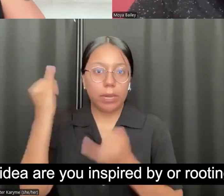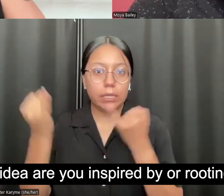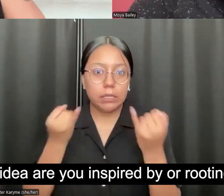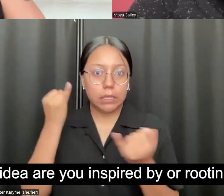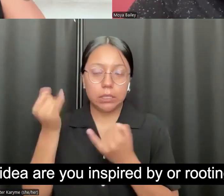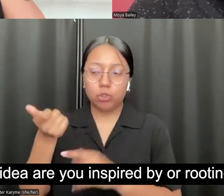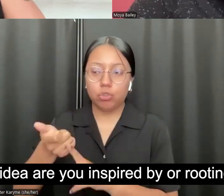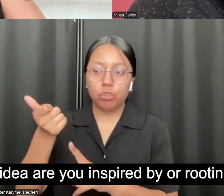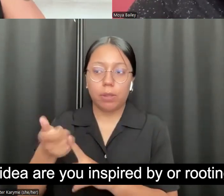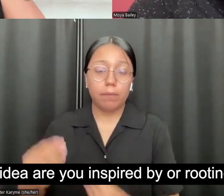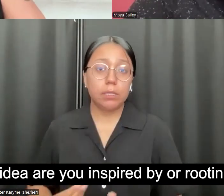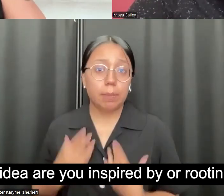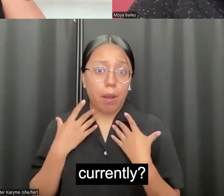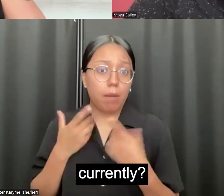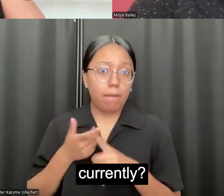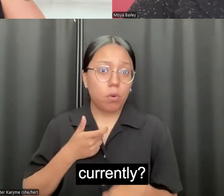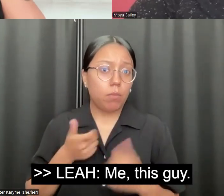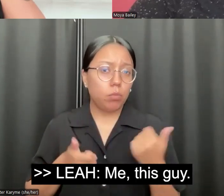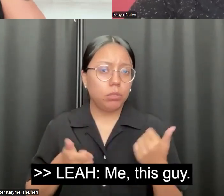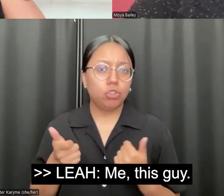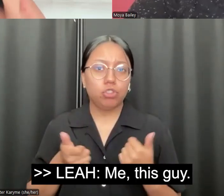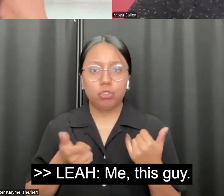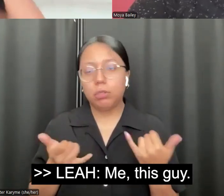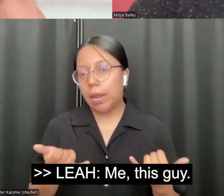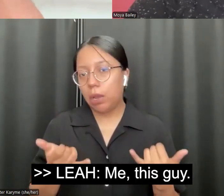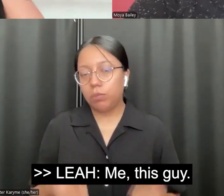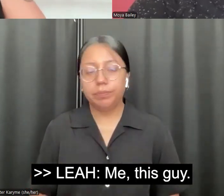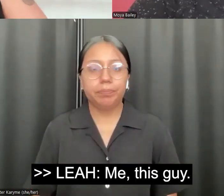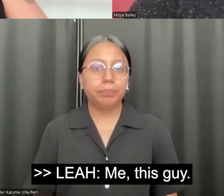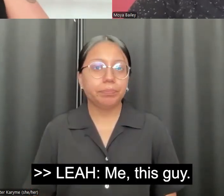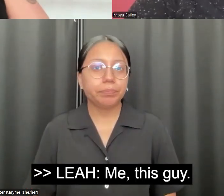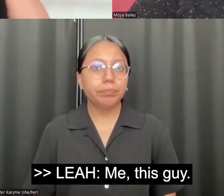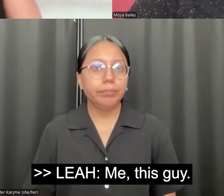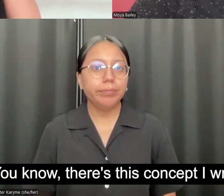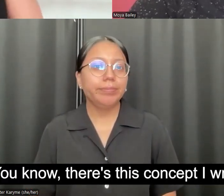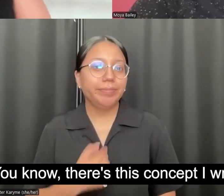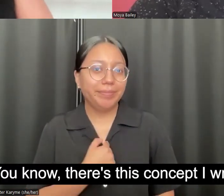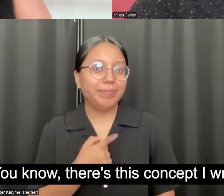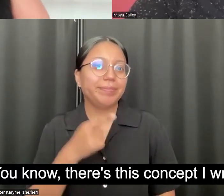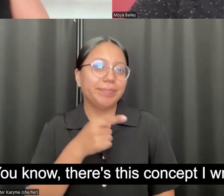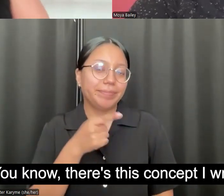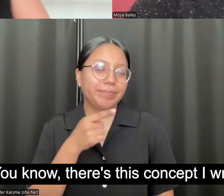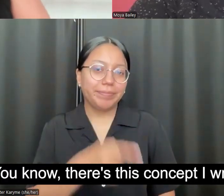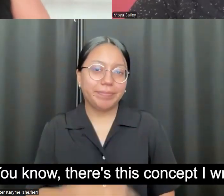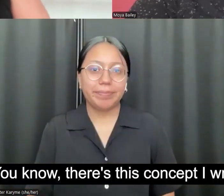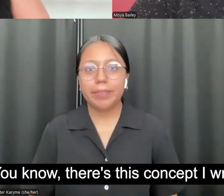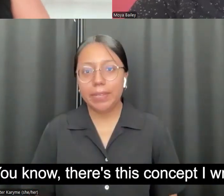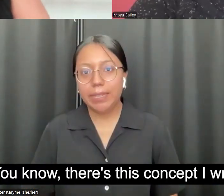rooting for now, currently? You. me, this guy. Yeah. Mhm. Love it.